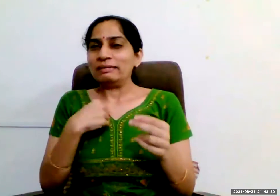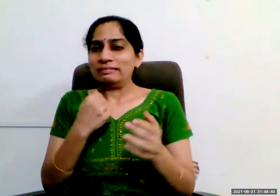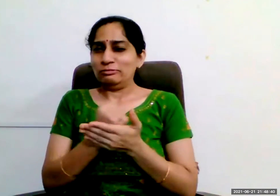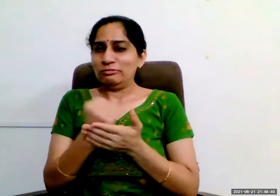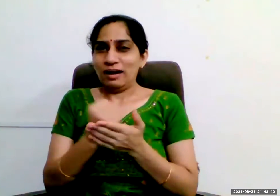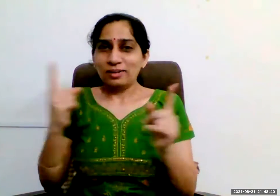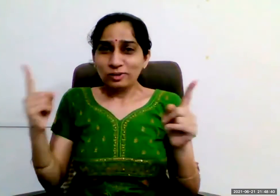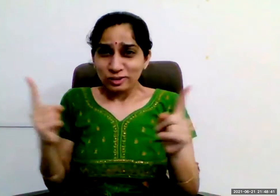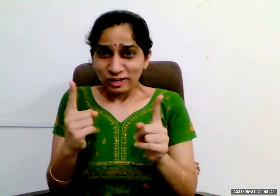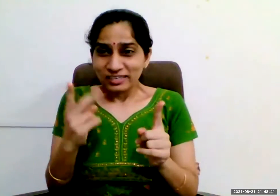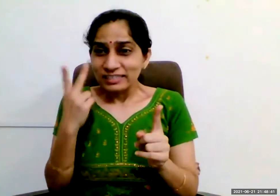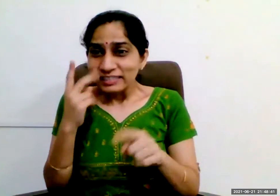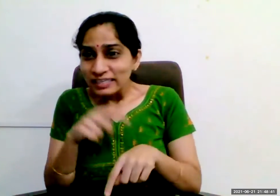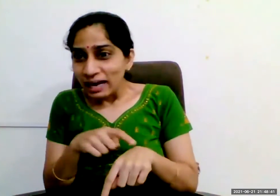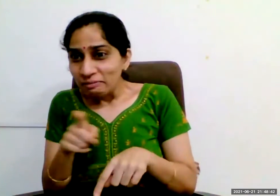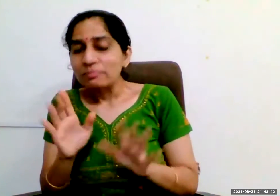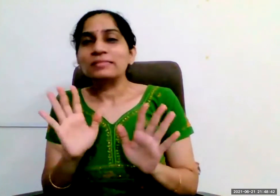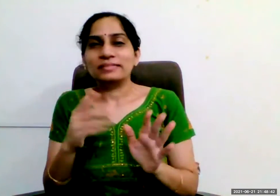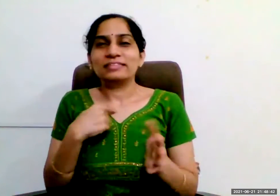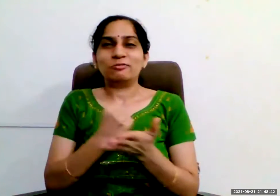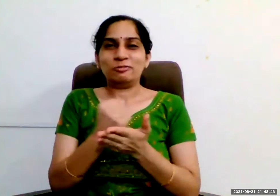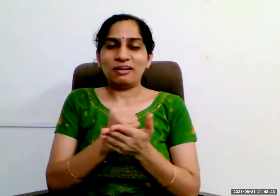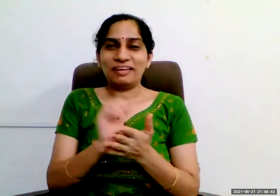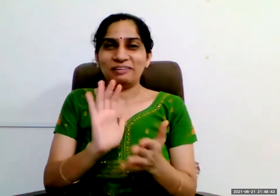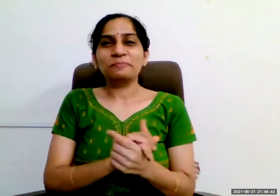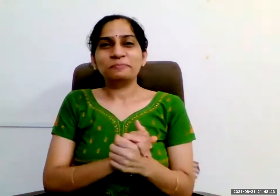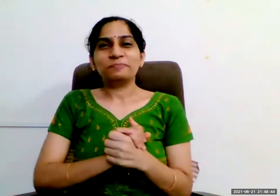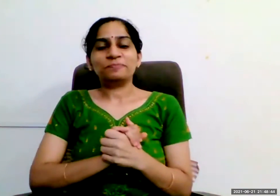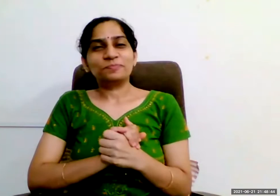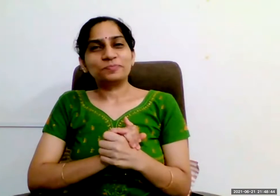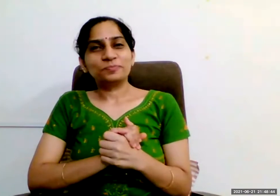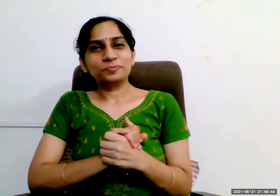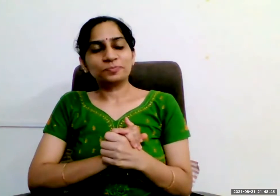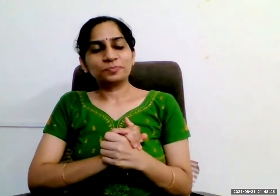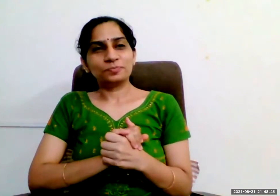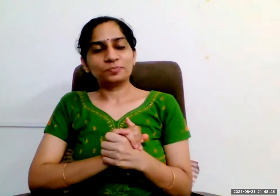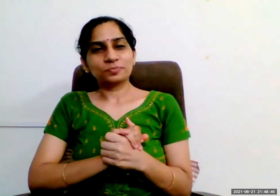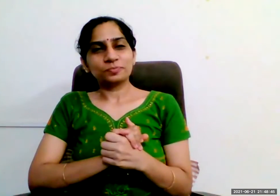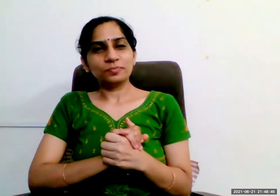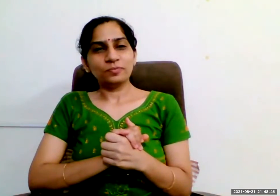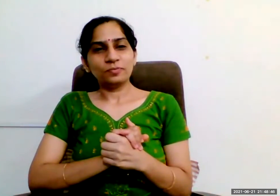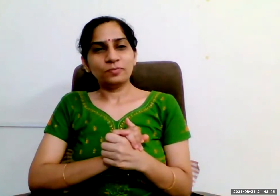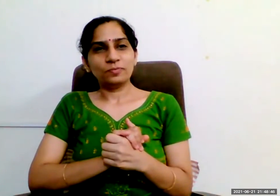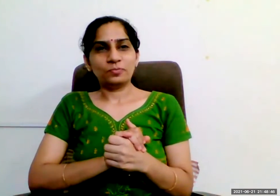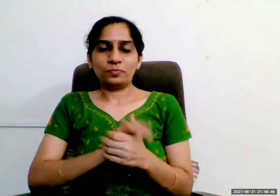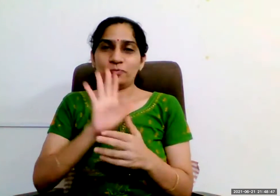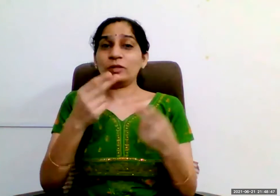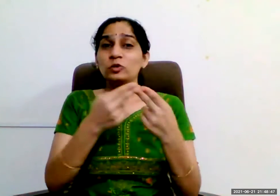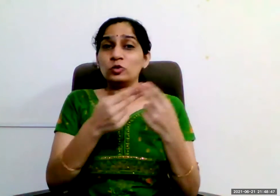time. So I will give you a story of a person called Parikshit Maharaj.